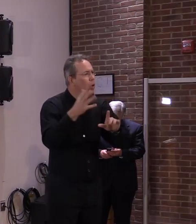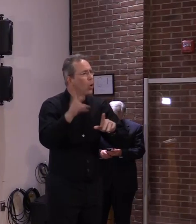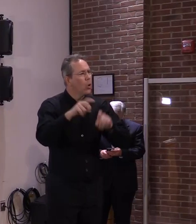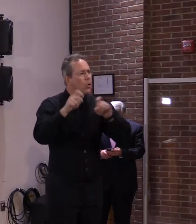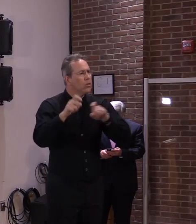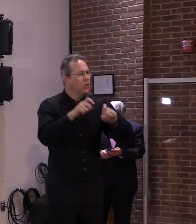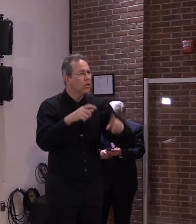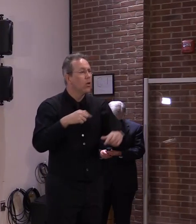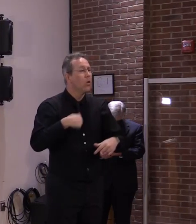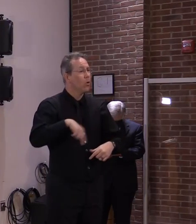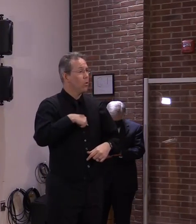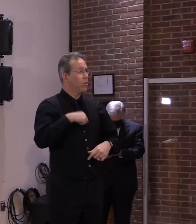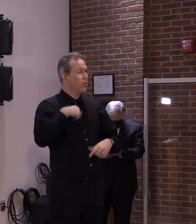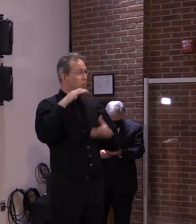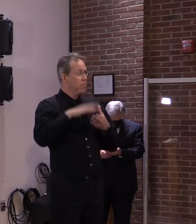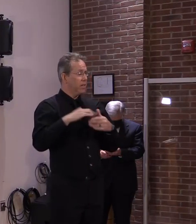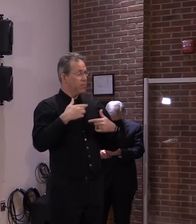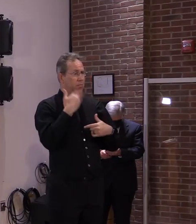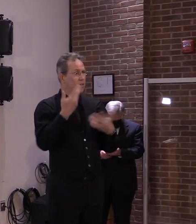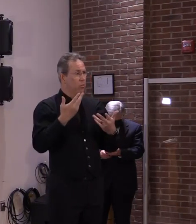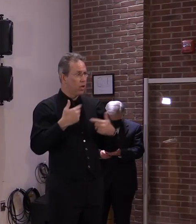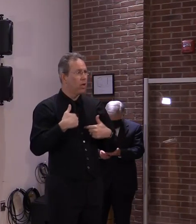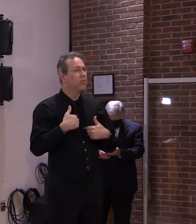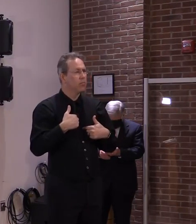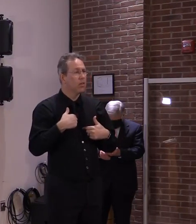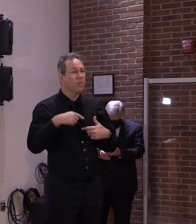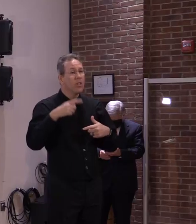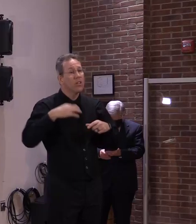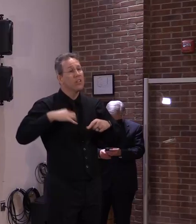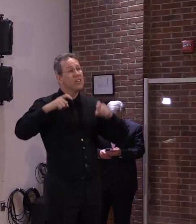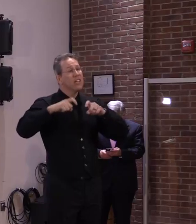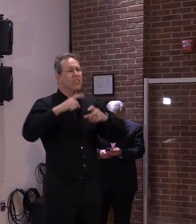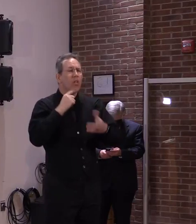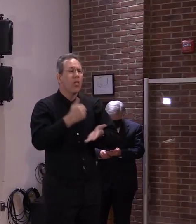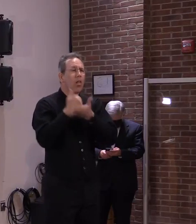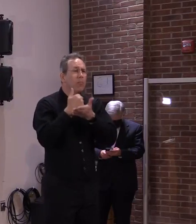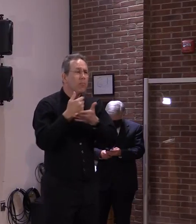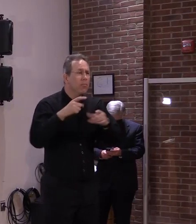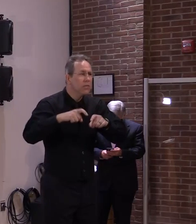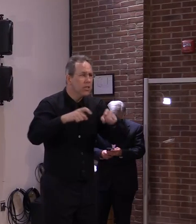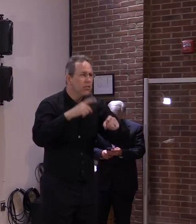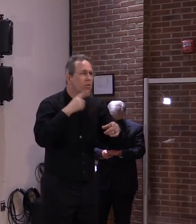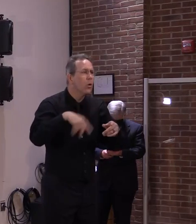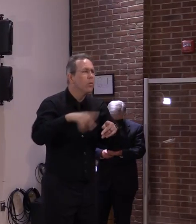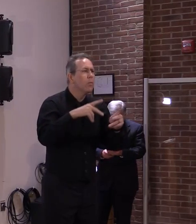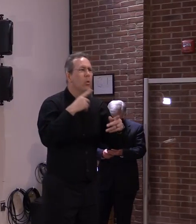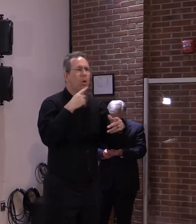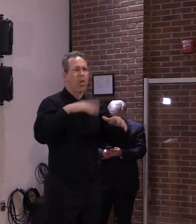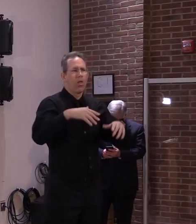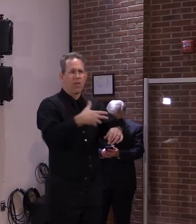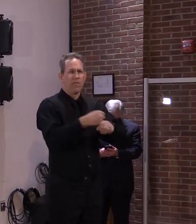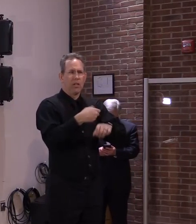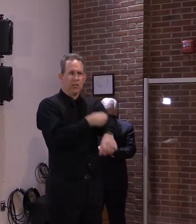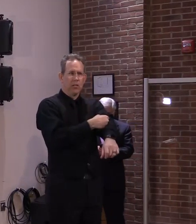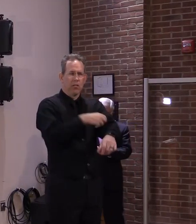best benefit from surveillance testing will come from those who have not yet had the opportunity to be vaccinated.